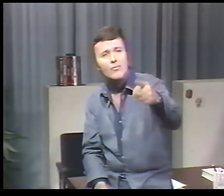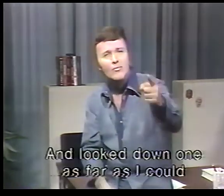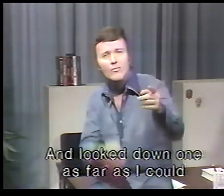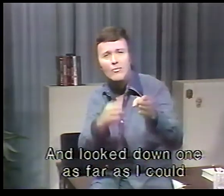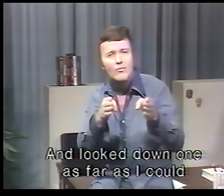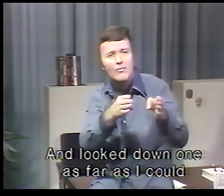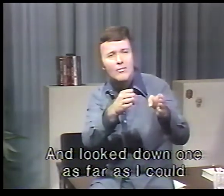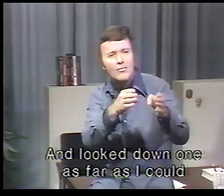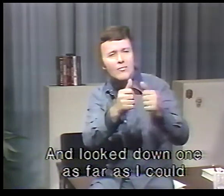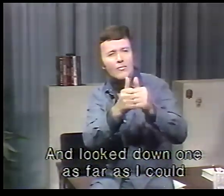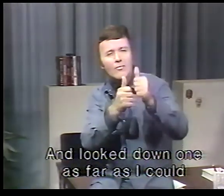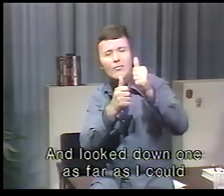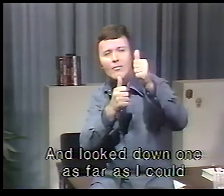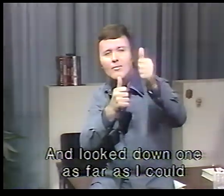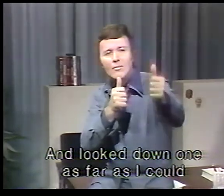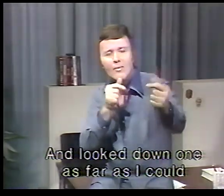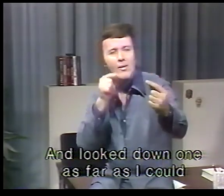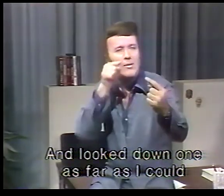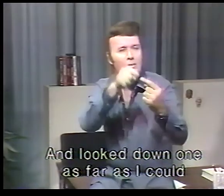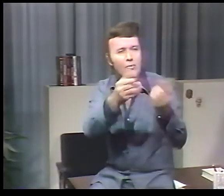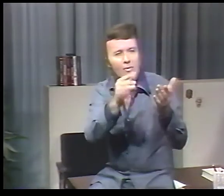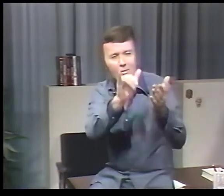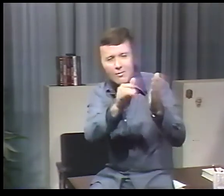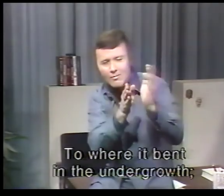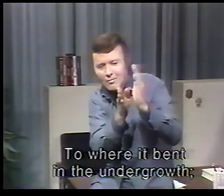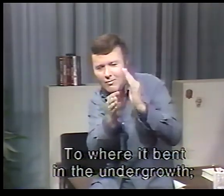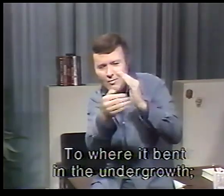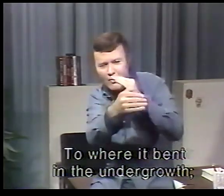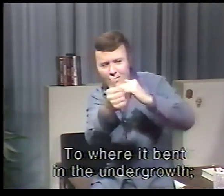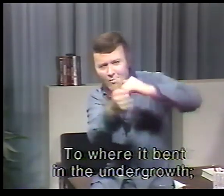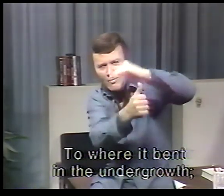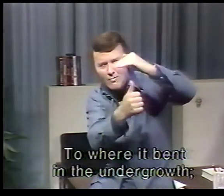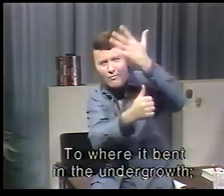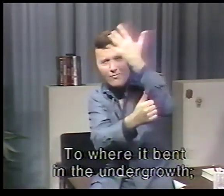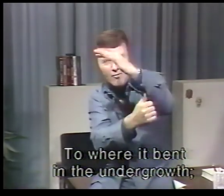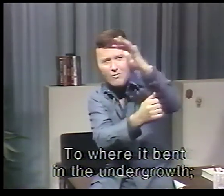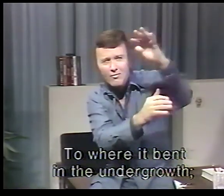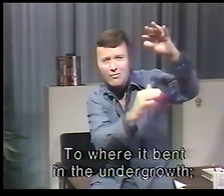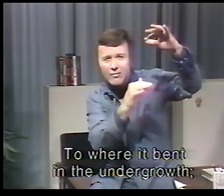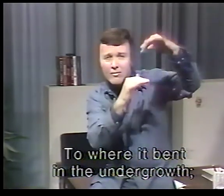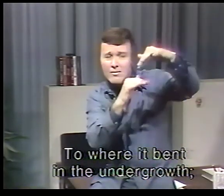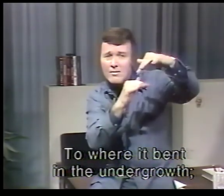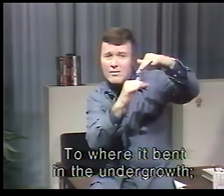and looked down one as far as I could to where it bent in the undergrowth.